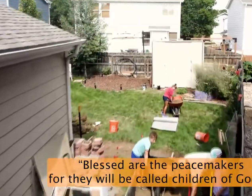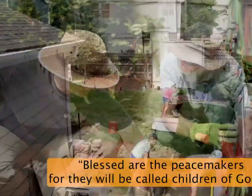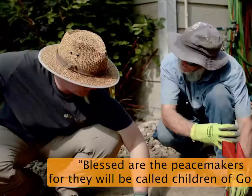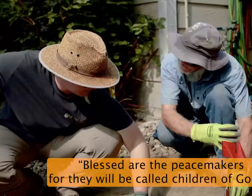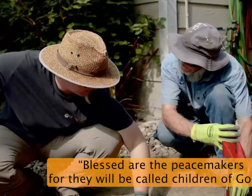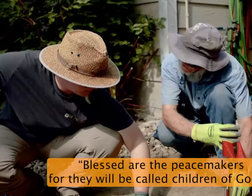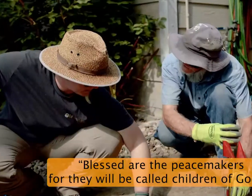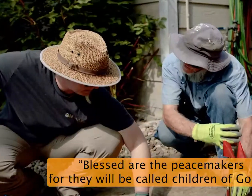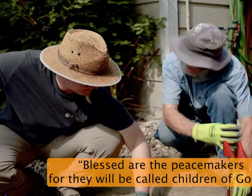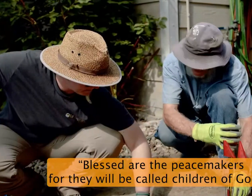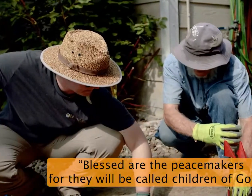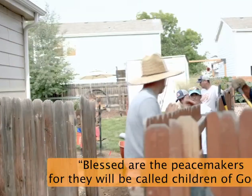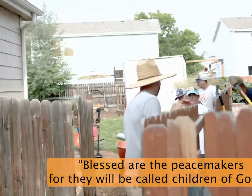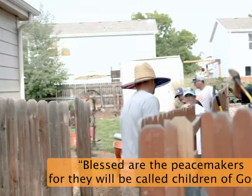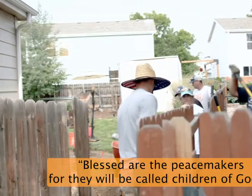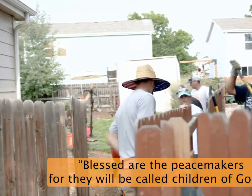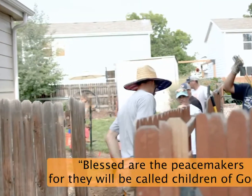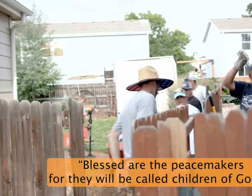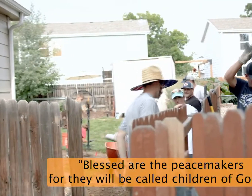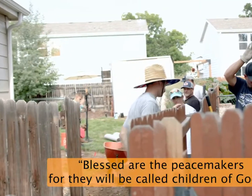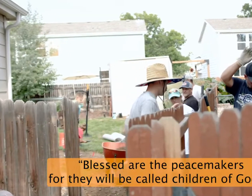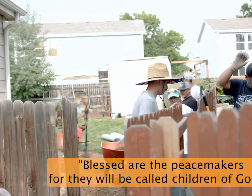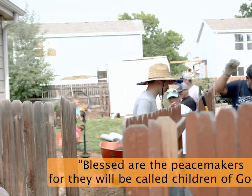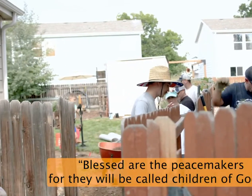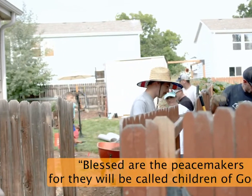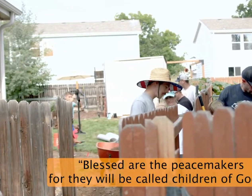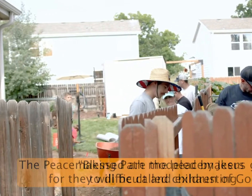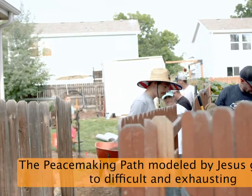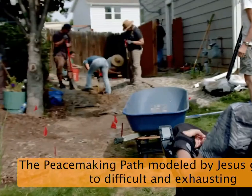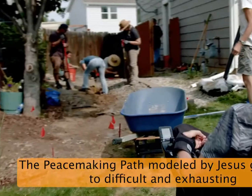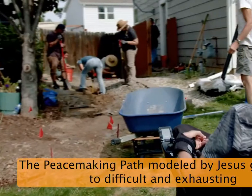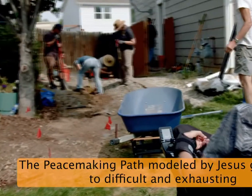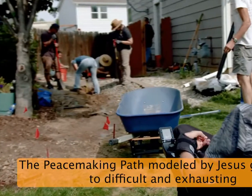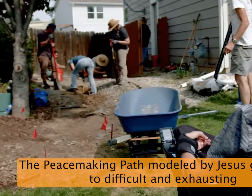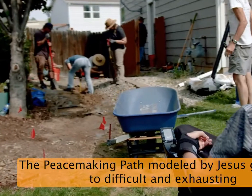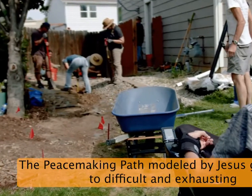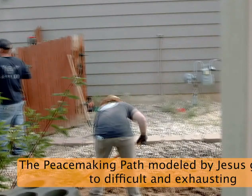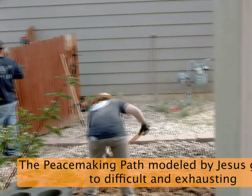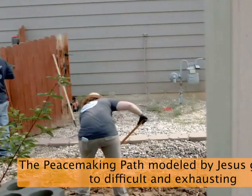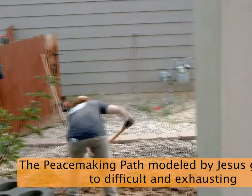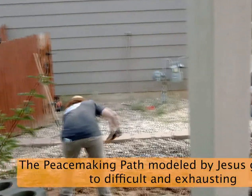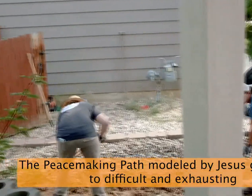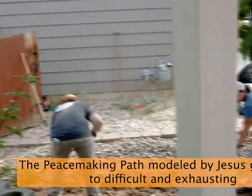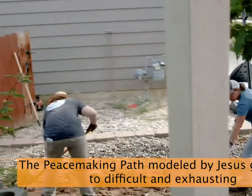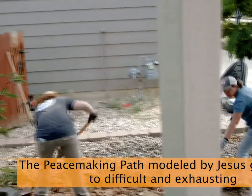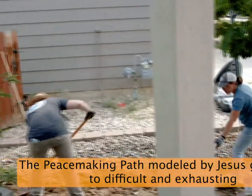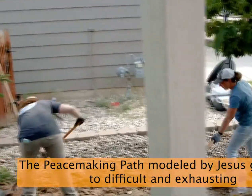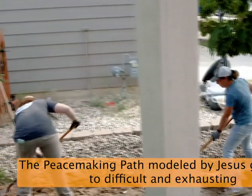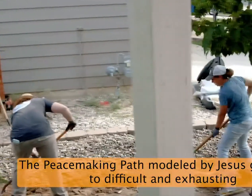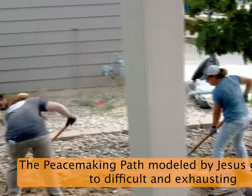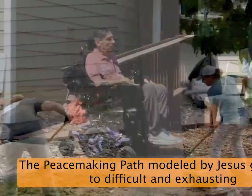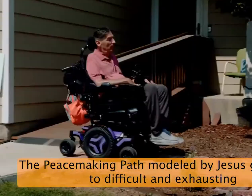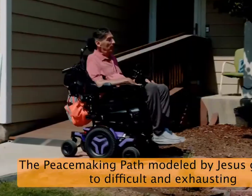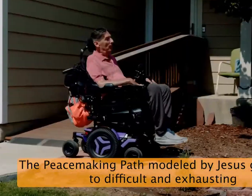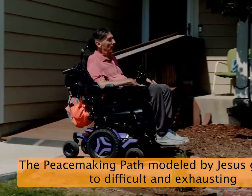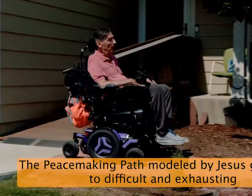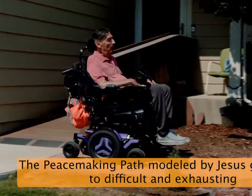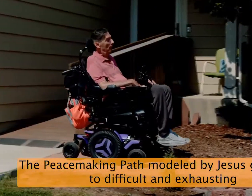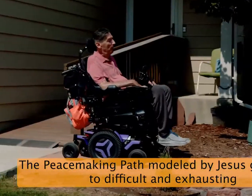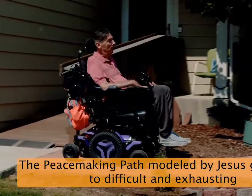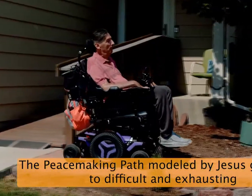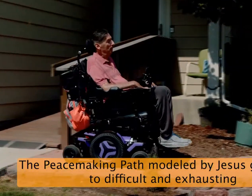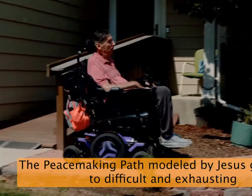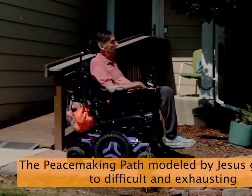the peacemakers, for they will be called children of God." The peacemaking path modeled by Jesus guides us